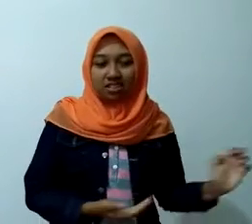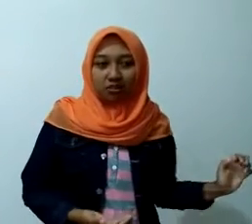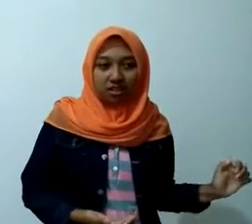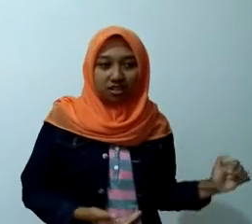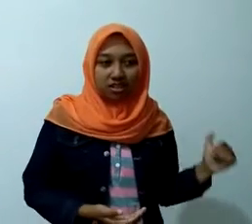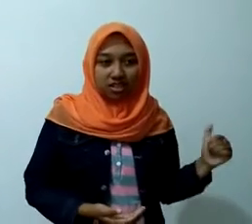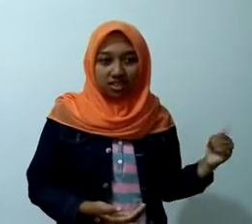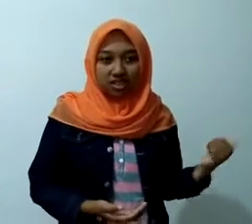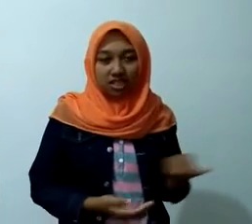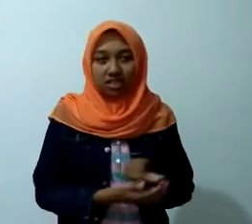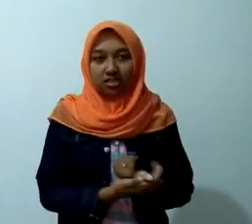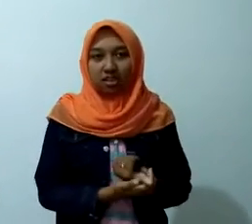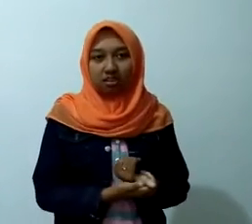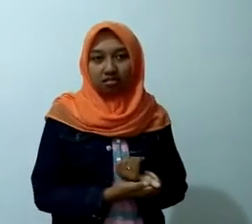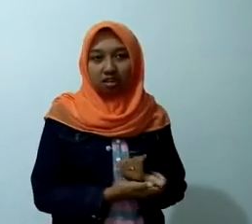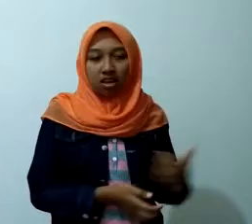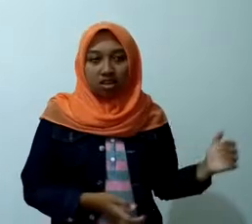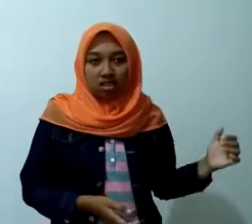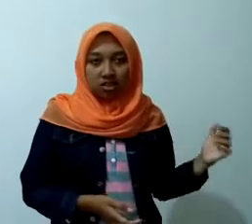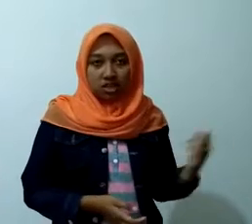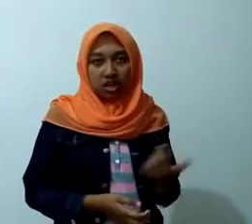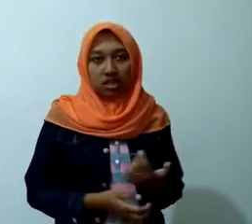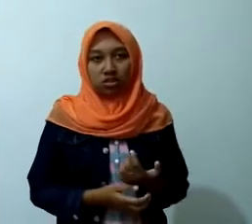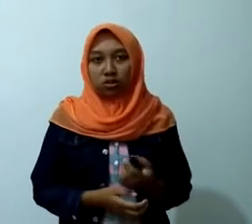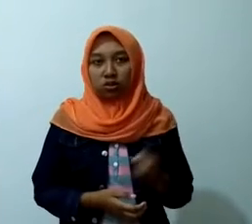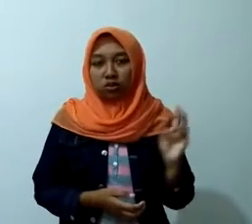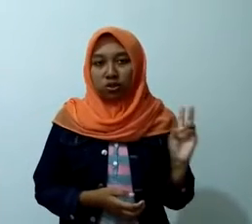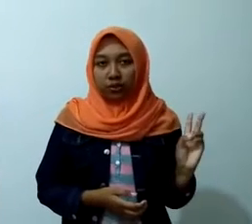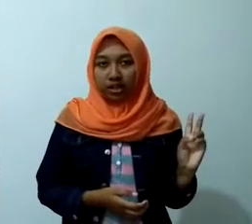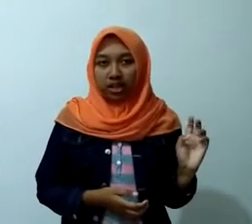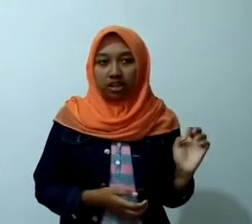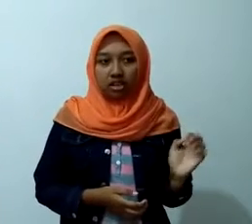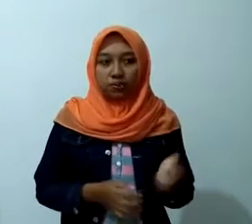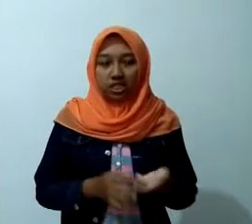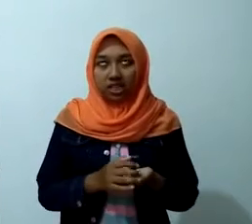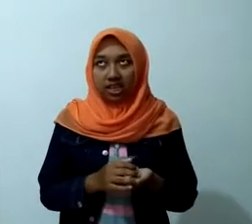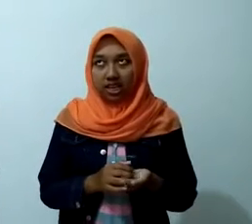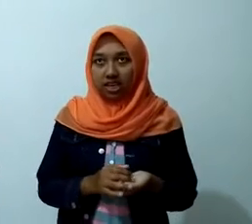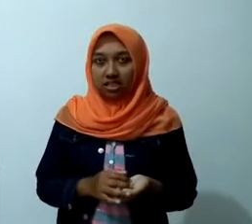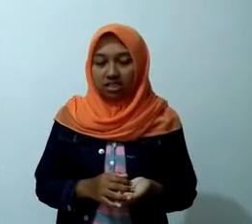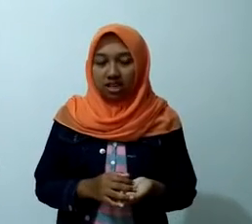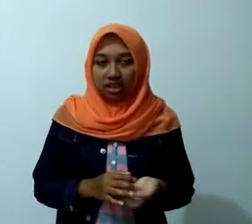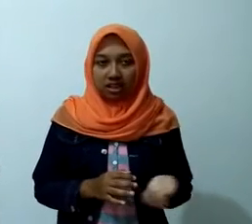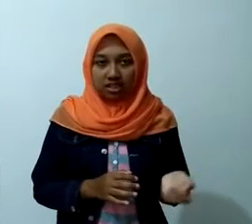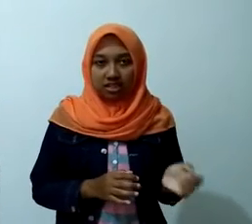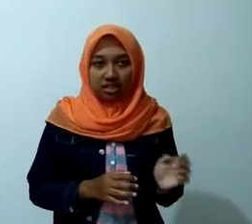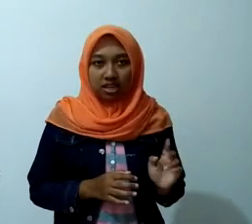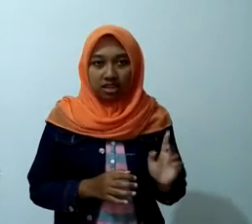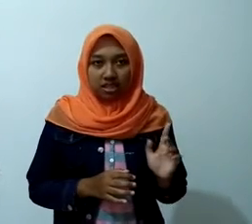And the place of the research is in junior high school tutoring, especially in